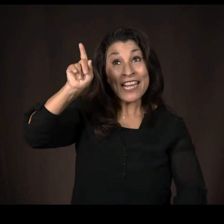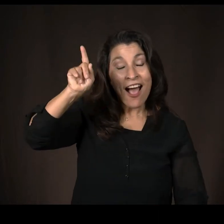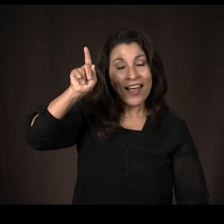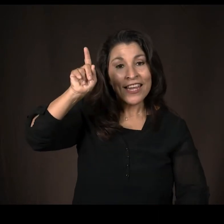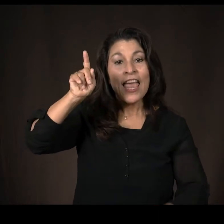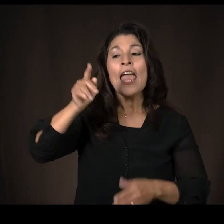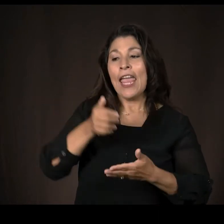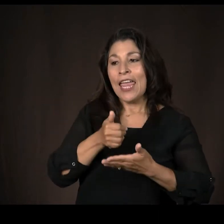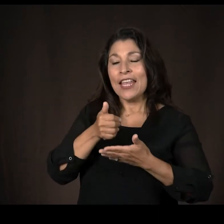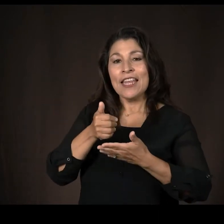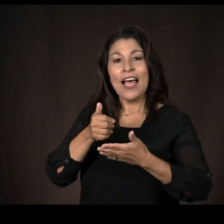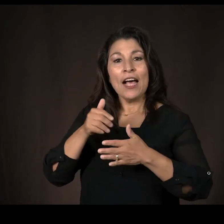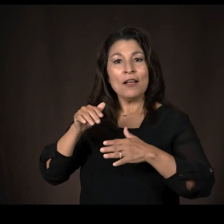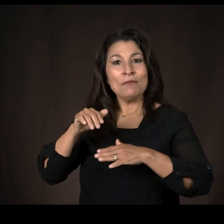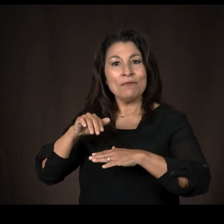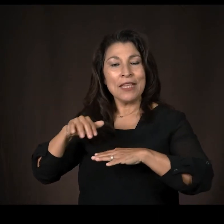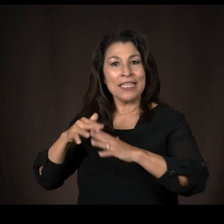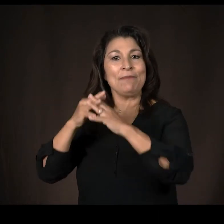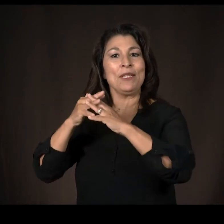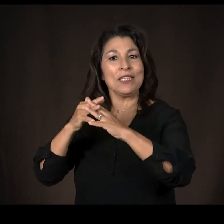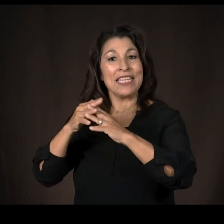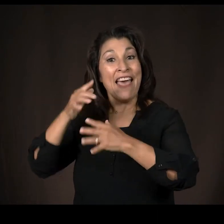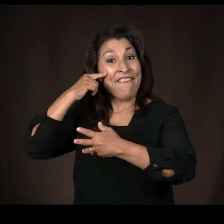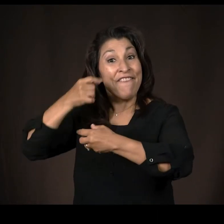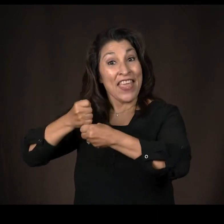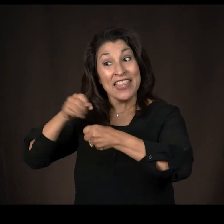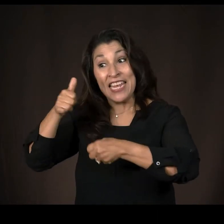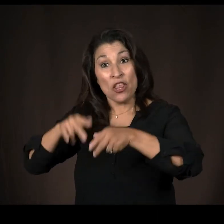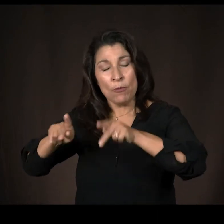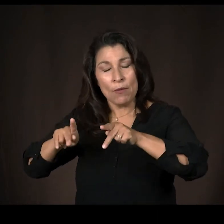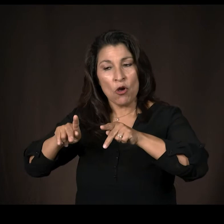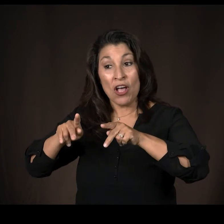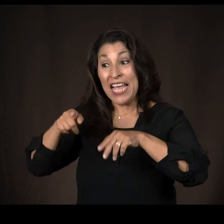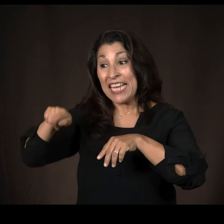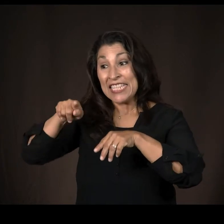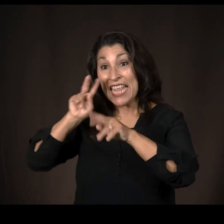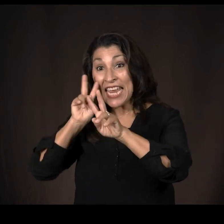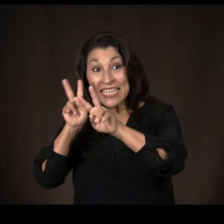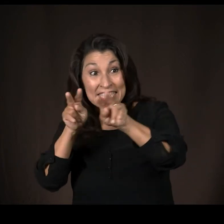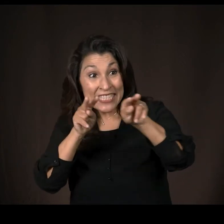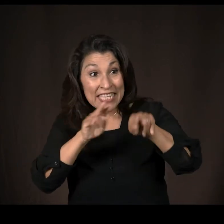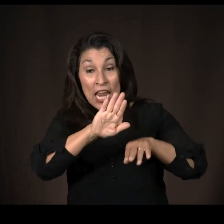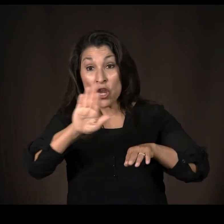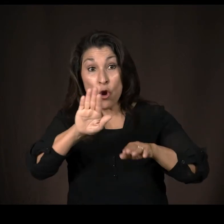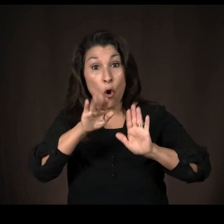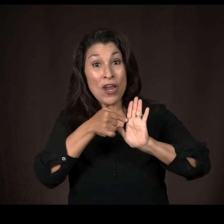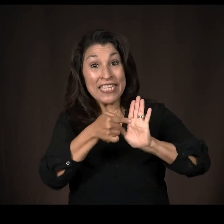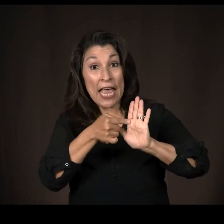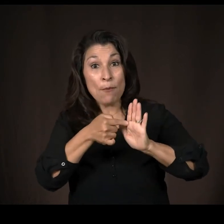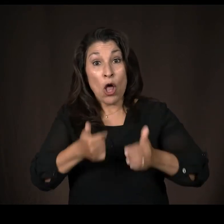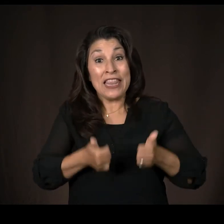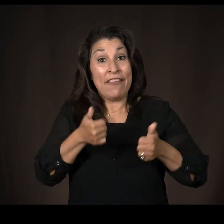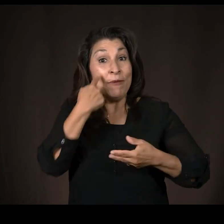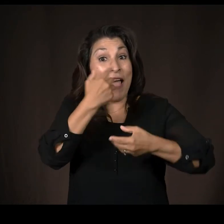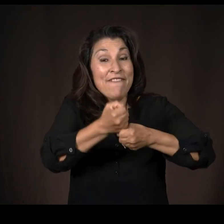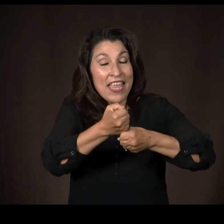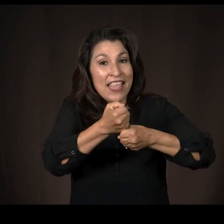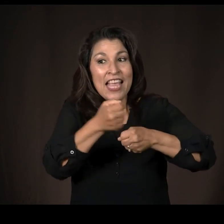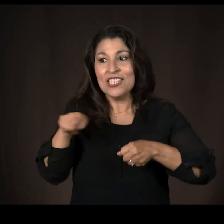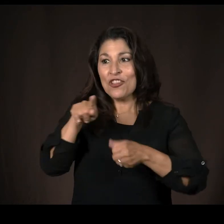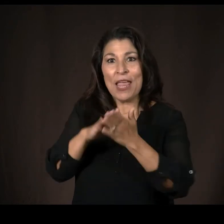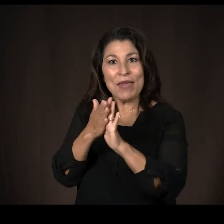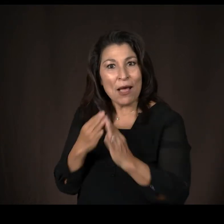other people. When people see your example of living by faith, it motivates them to live by faith. So